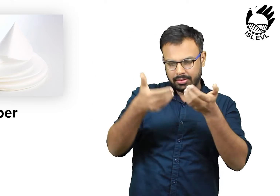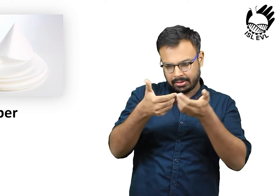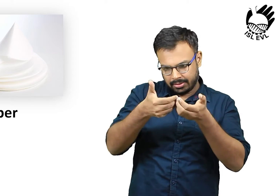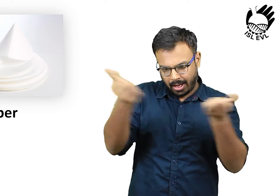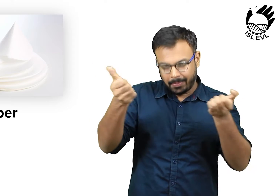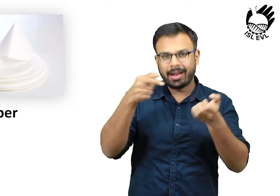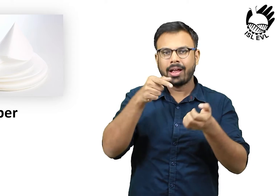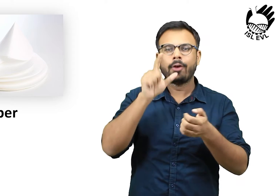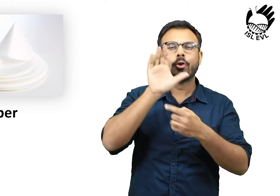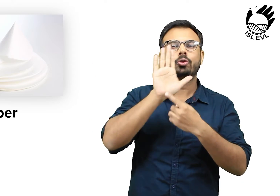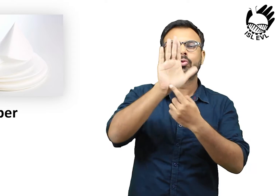Small measure.